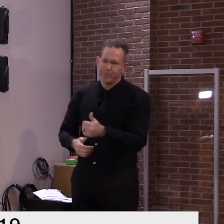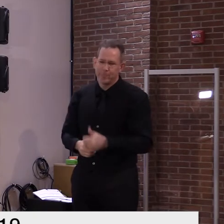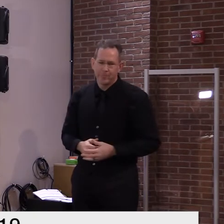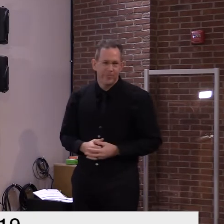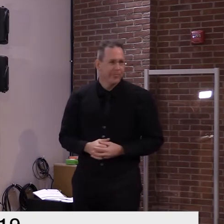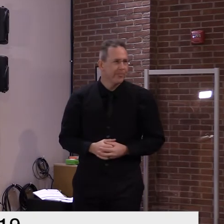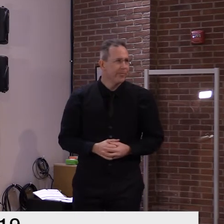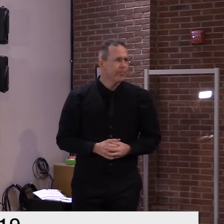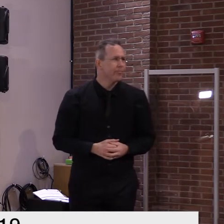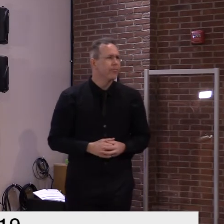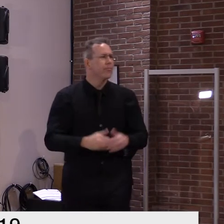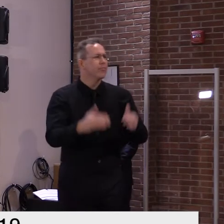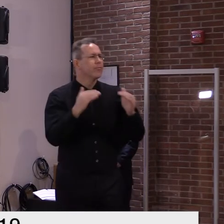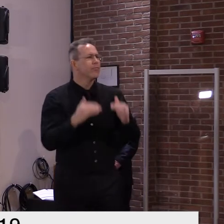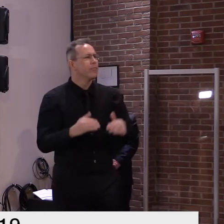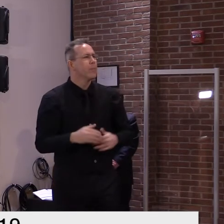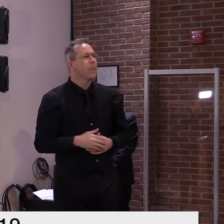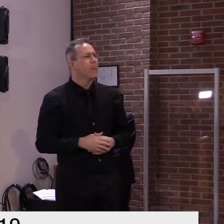Peter, BPR.